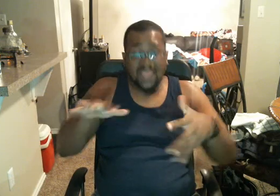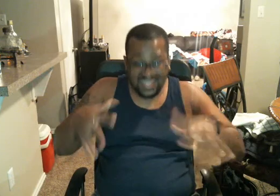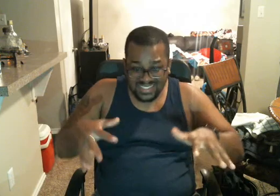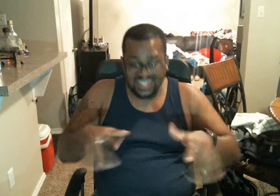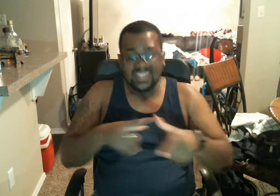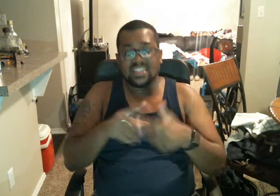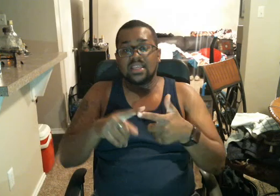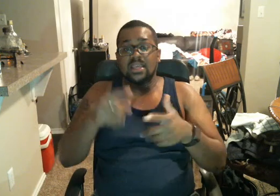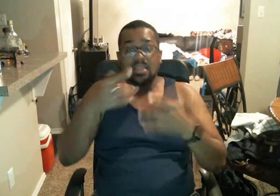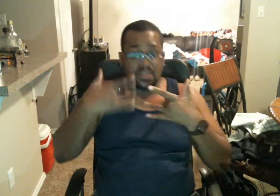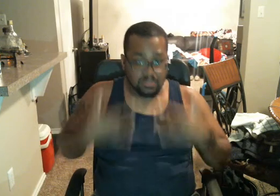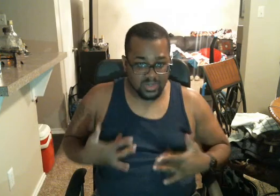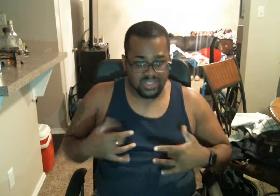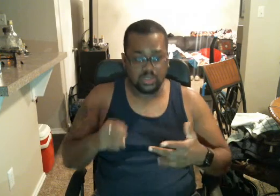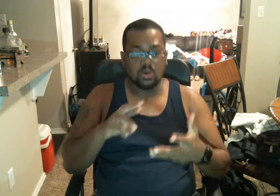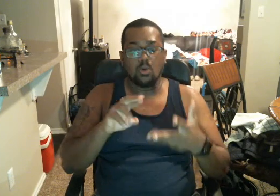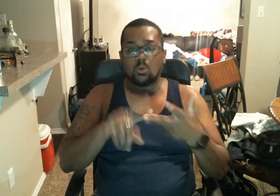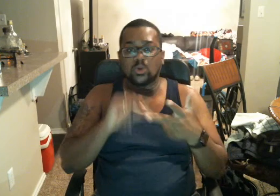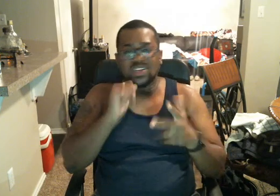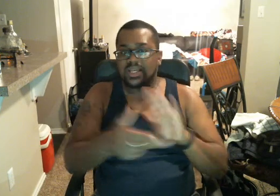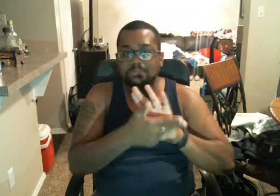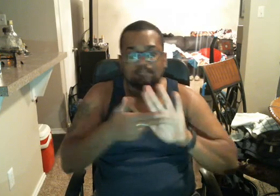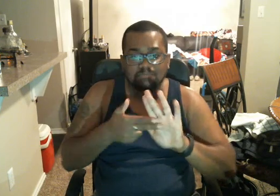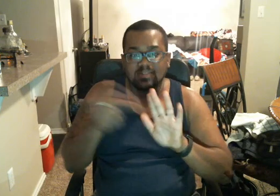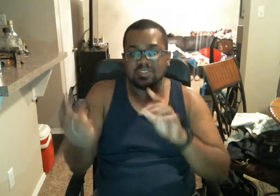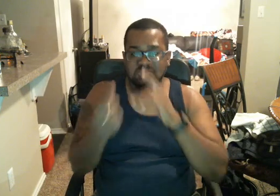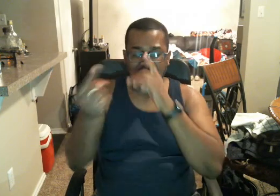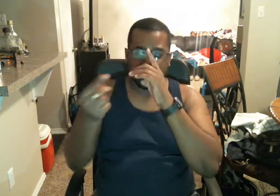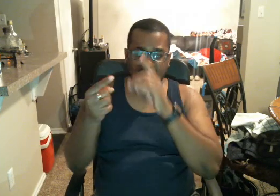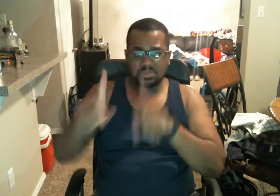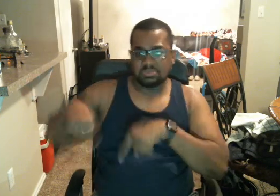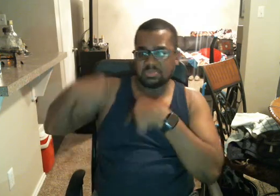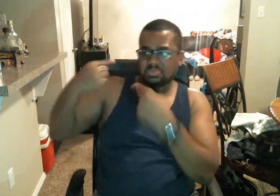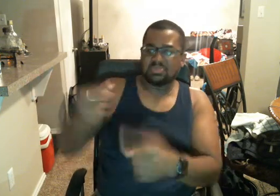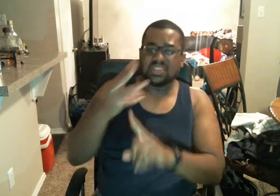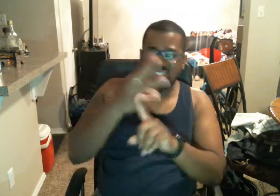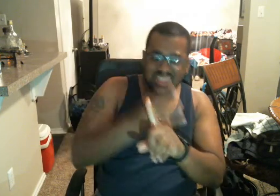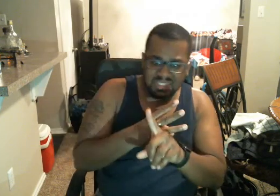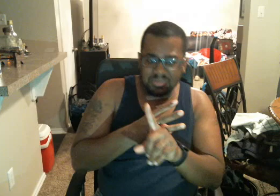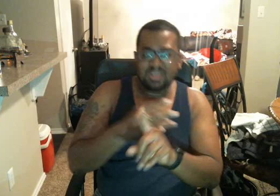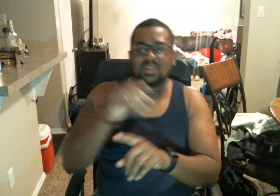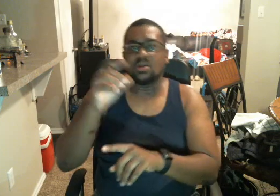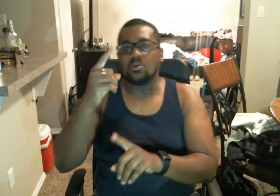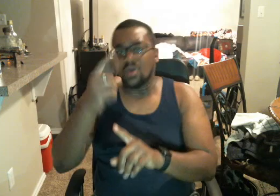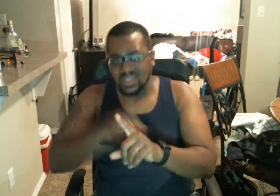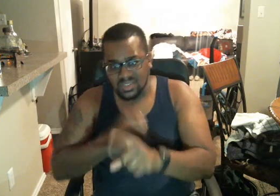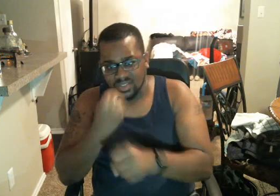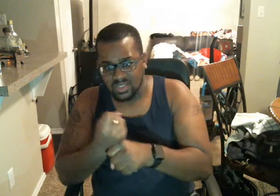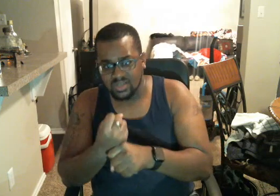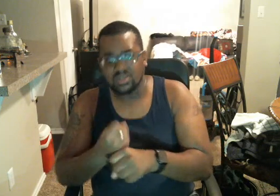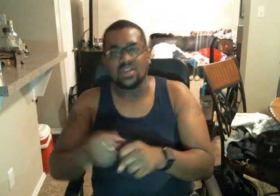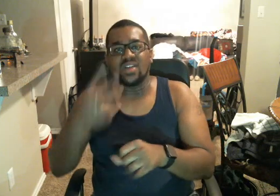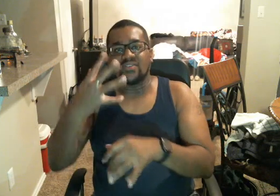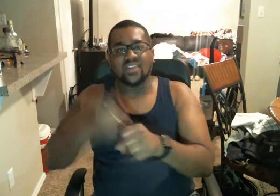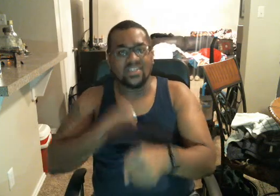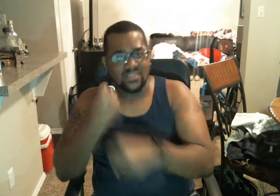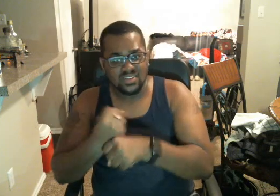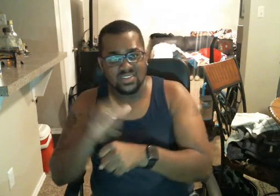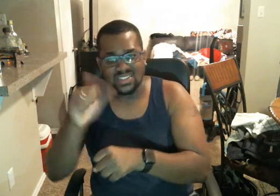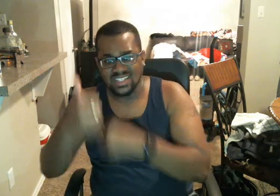undiagnosed something for 6 months or a year or 5 years or 10 years. And one person sent me this message that said, I've suffered all my life, and my dad